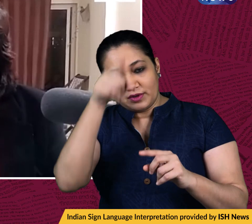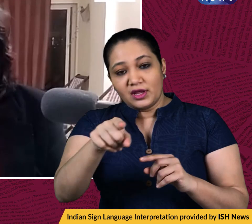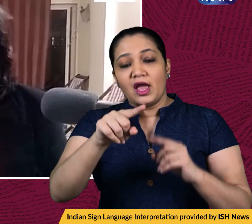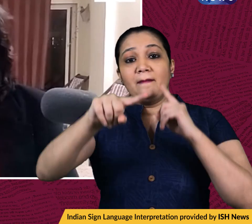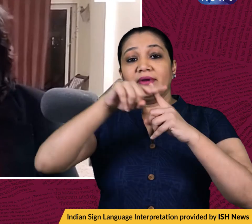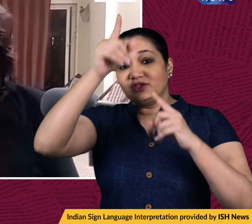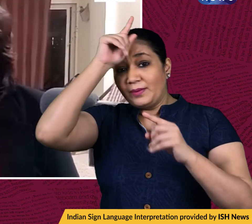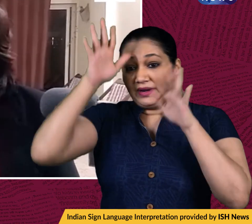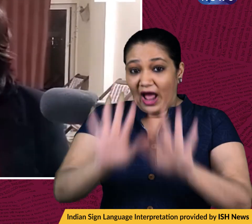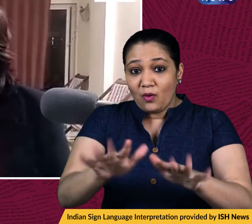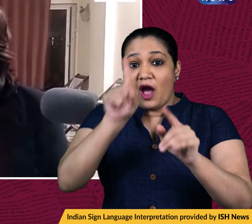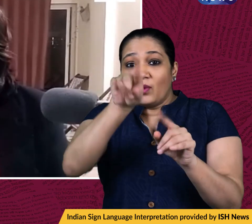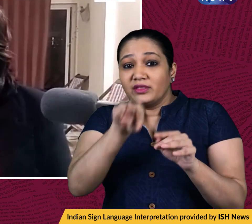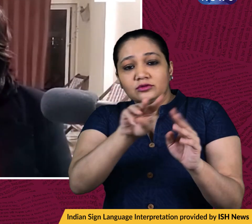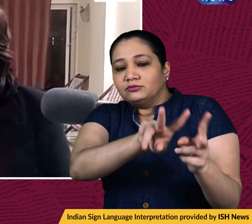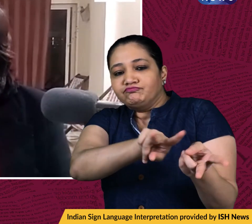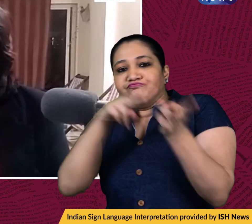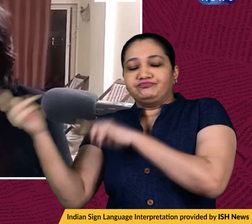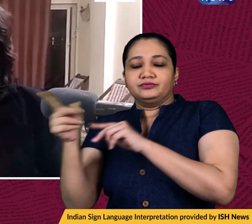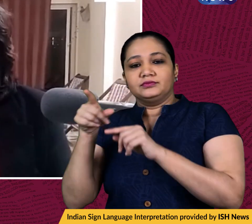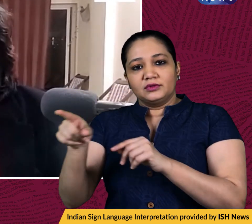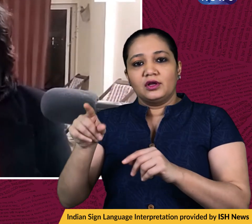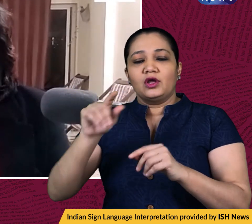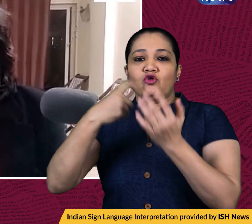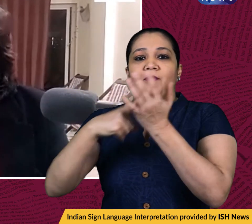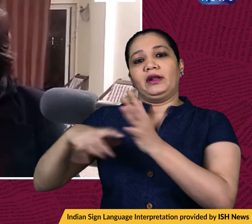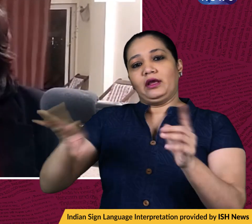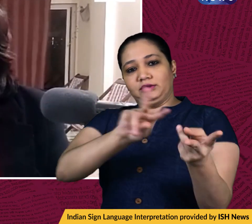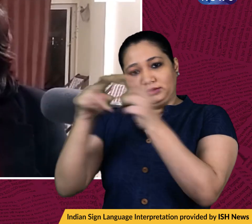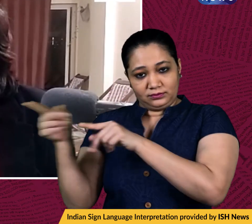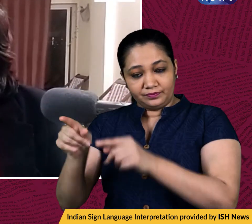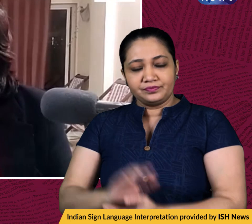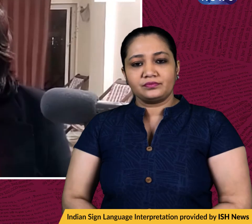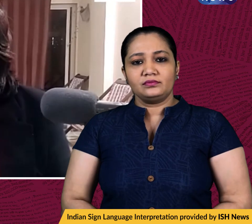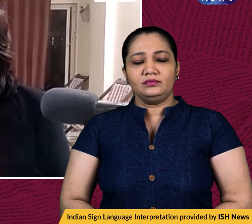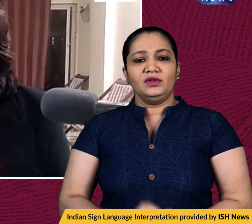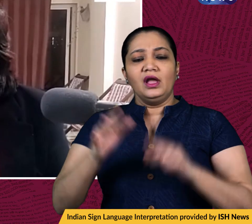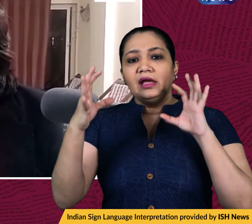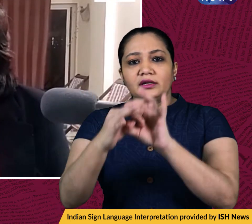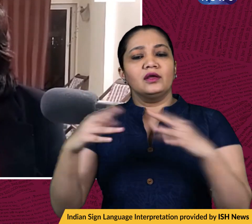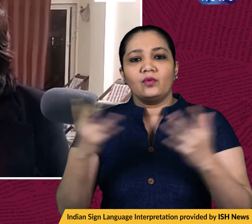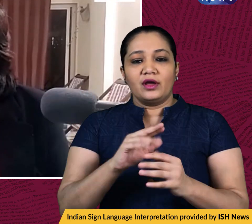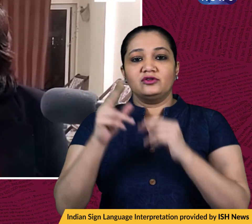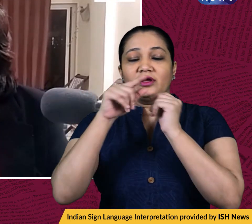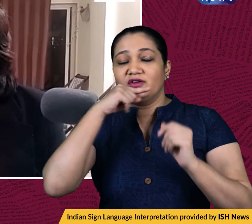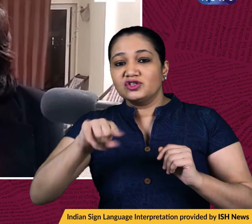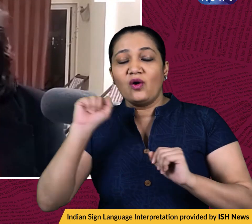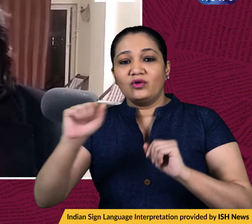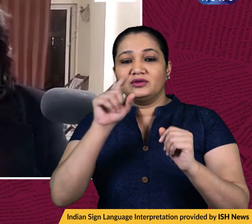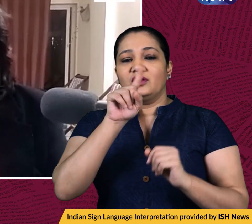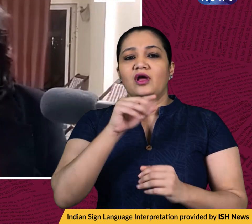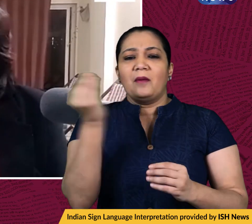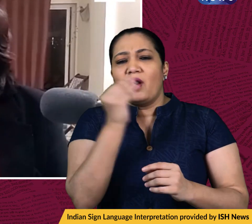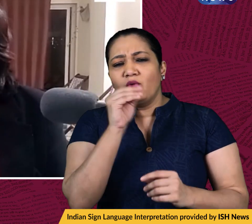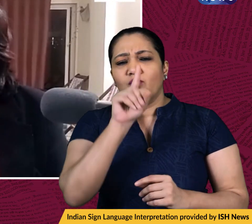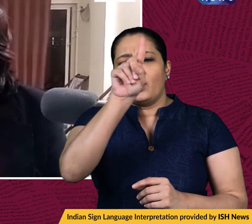a further 1,000 already in Germany would go to Romania. Now, the move is in response to Russia's